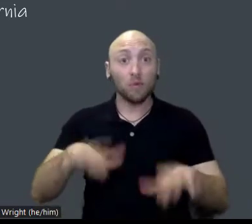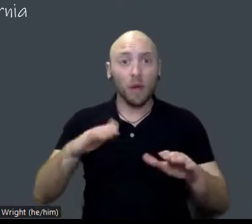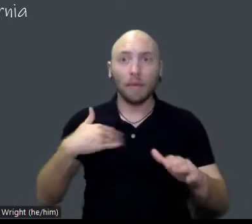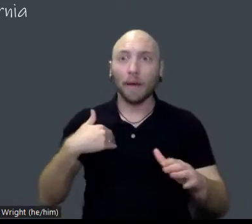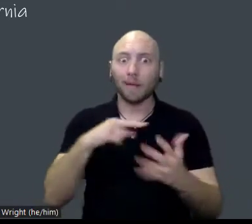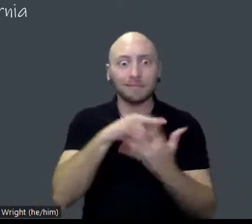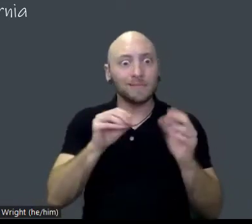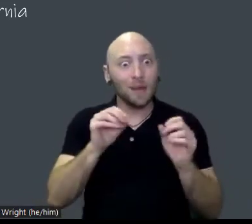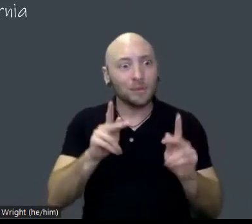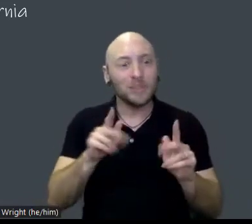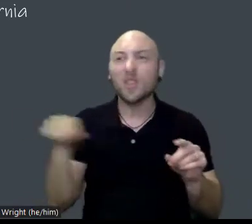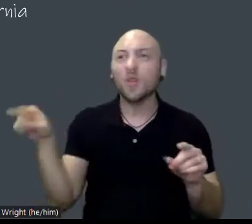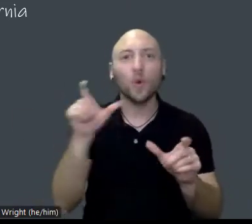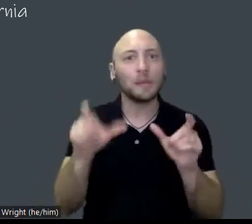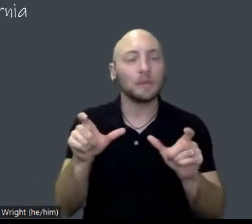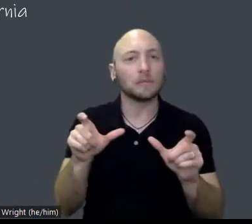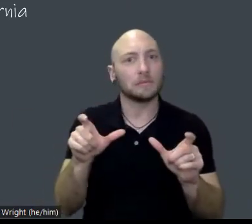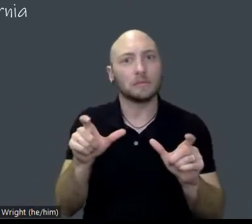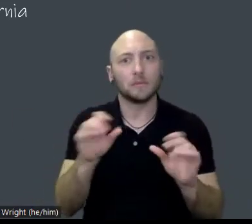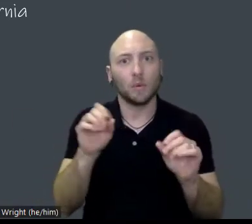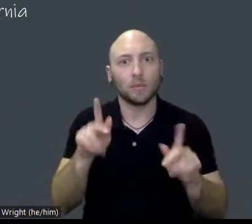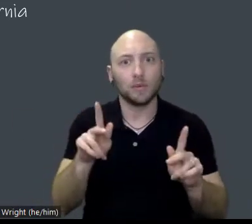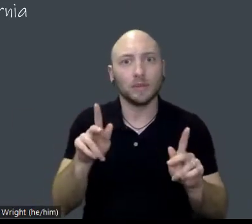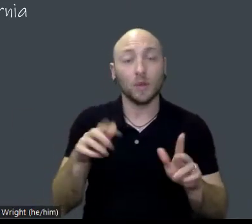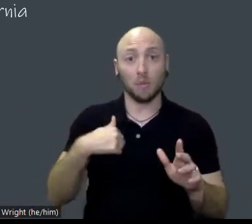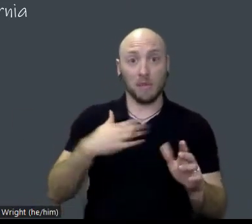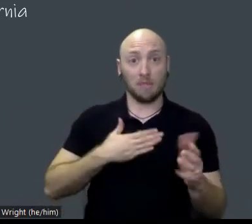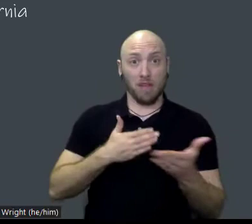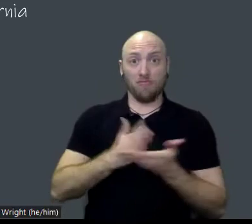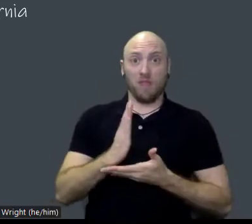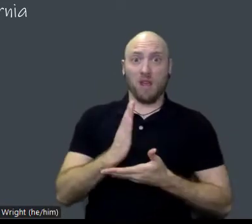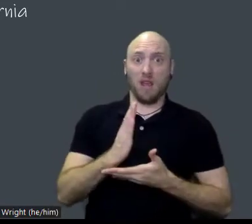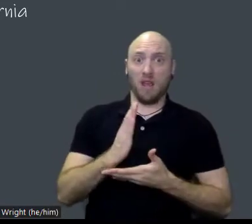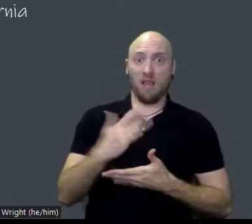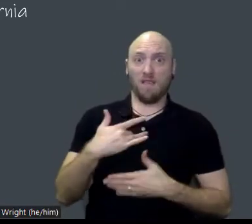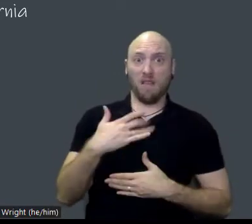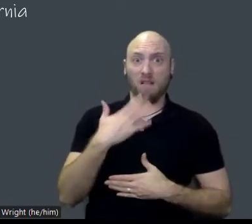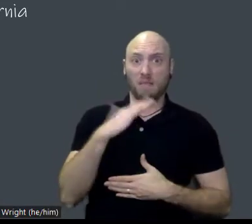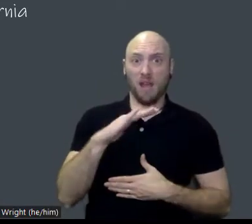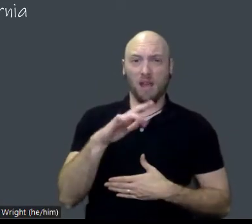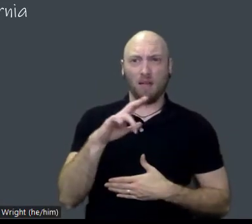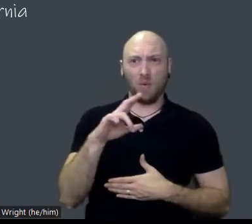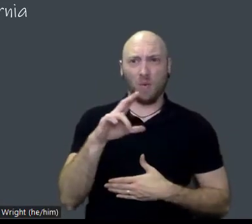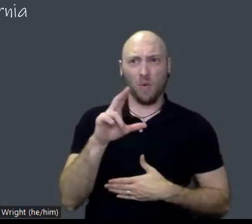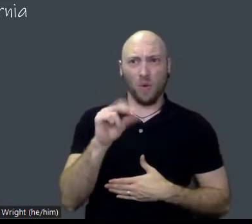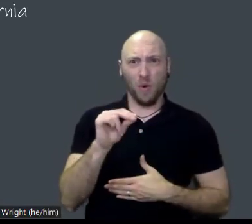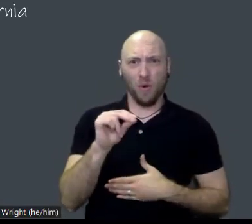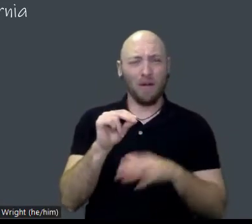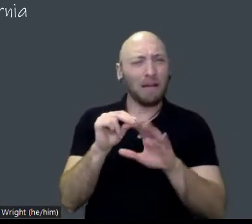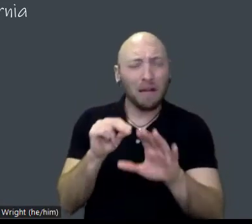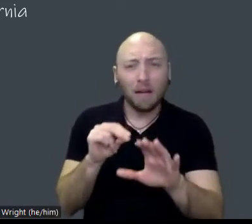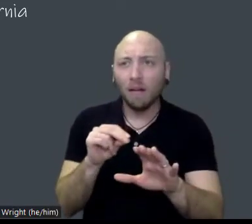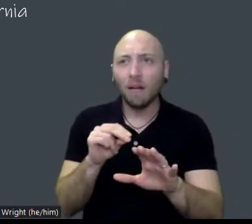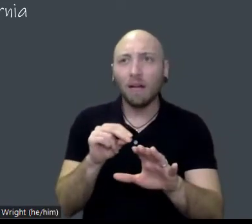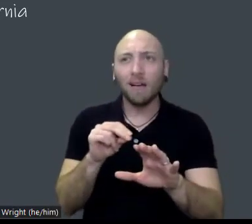people didn't. So like, I don't have the right to feel bad, but that's still like being in myself and like